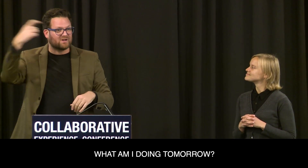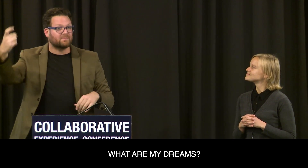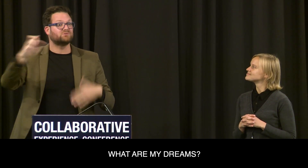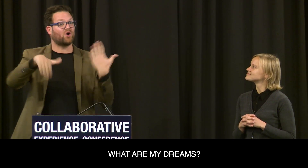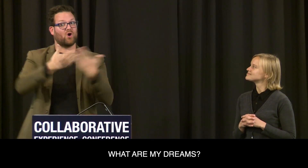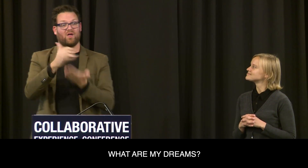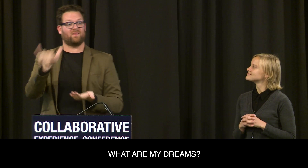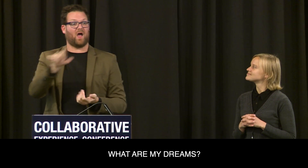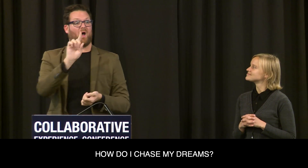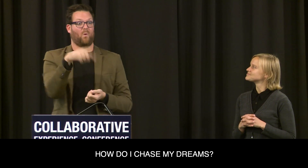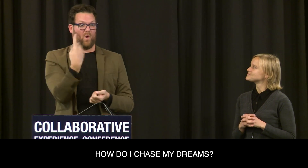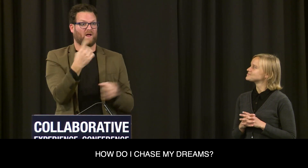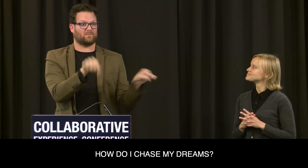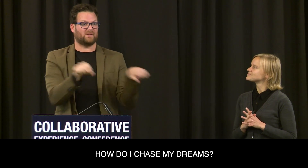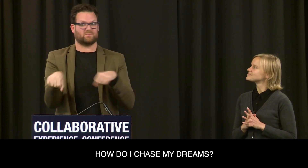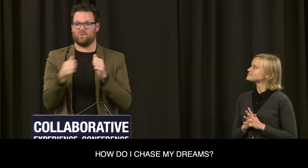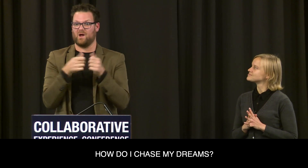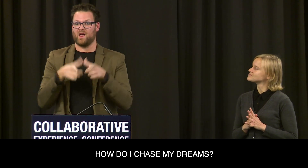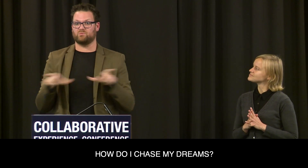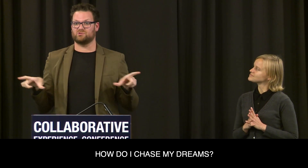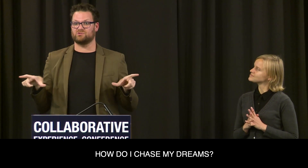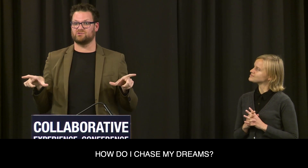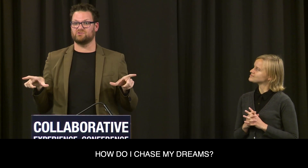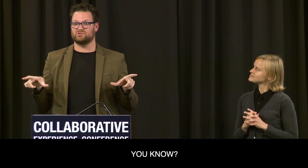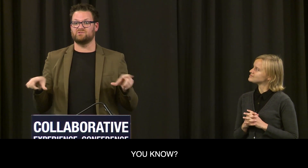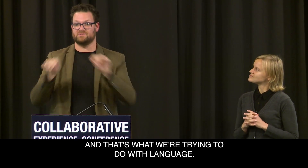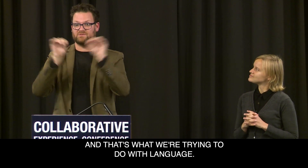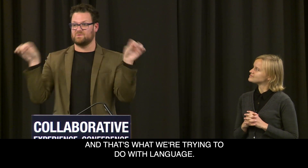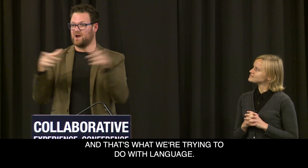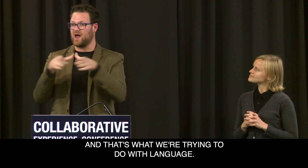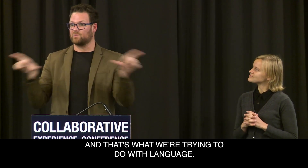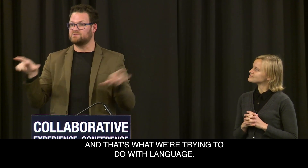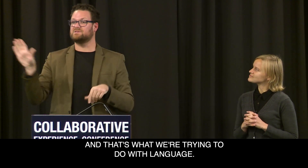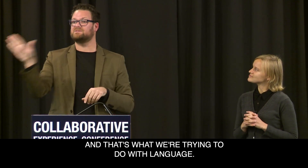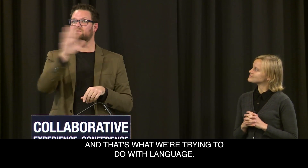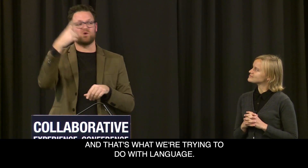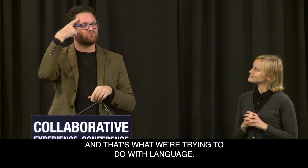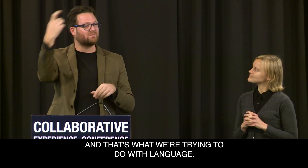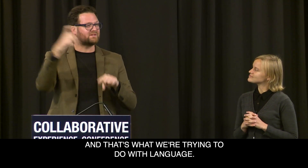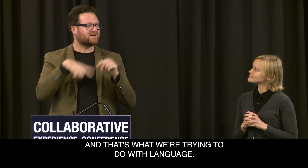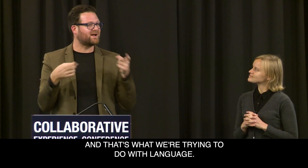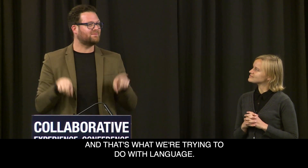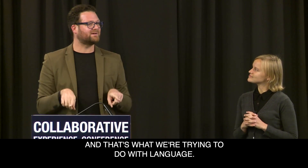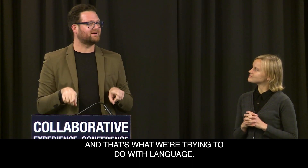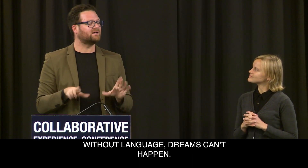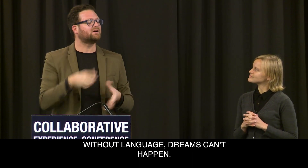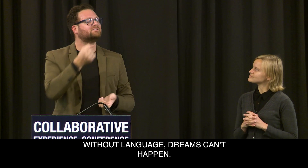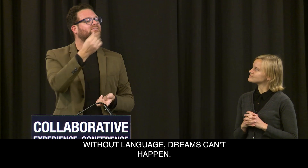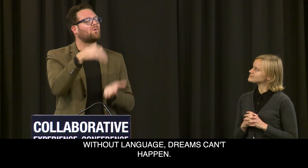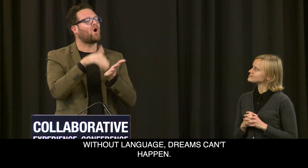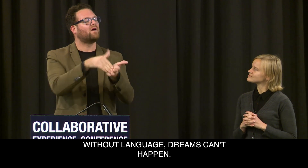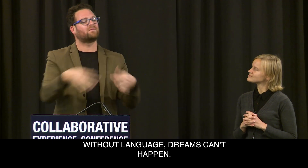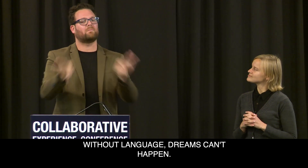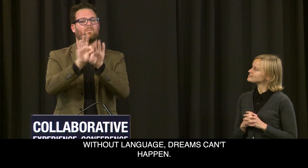What are my dreams? How do I chase my dreams? And that's what we're trying to do with language. Without language, dreams can't